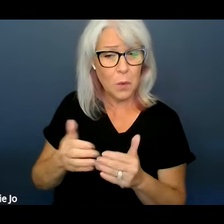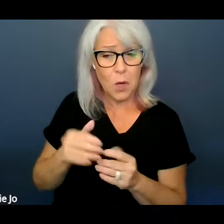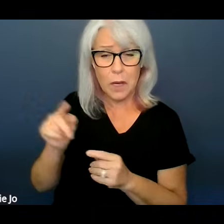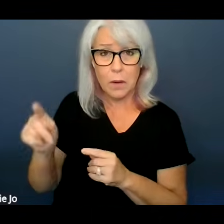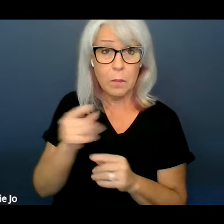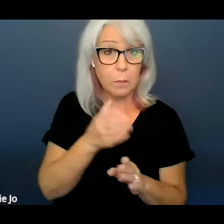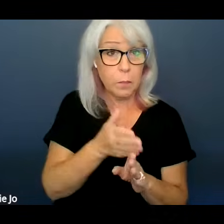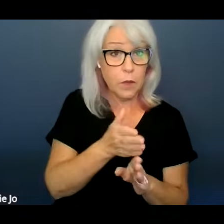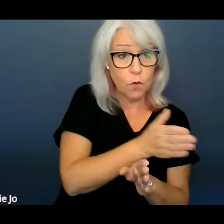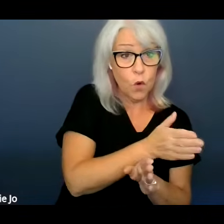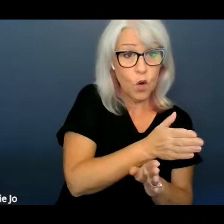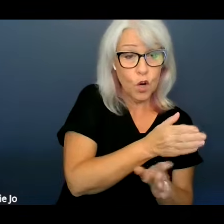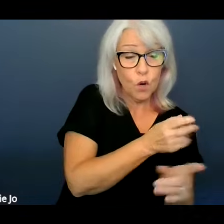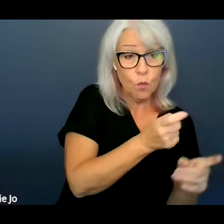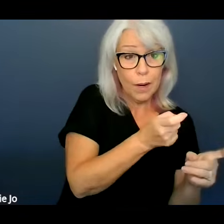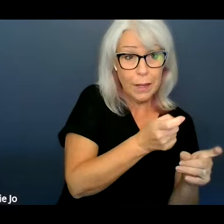utilities.